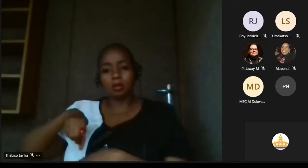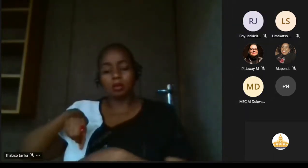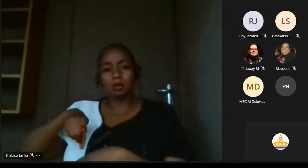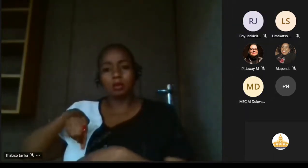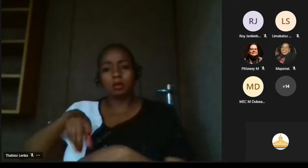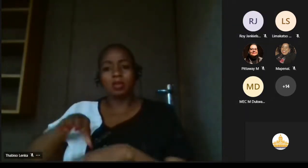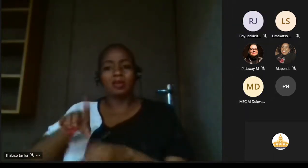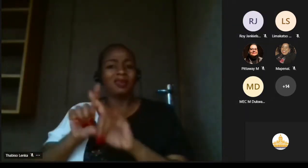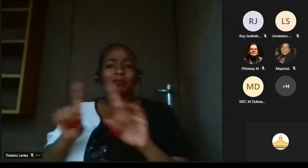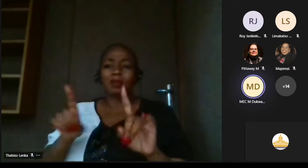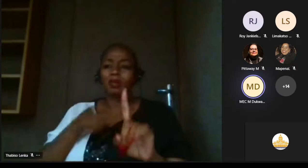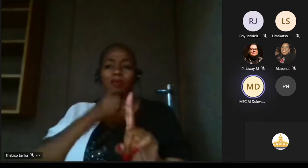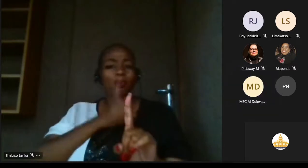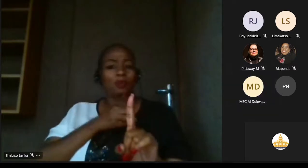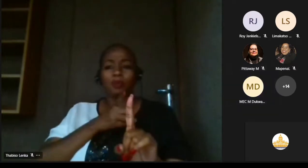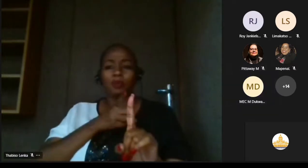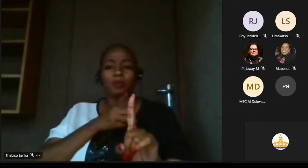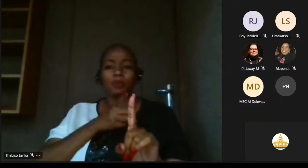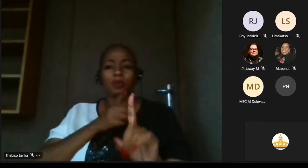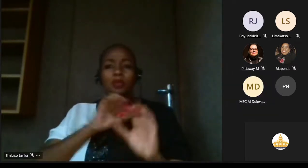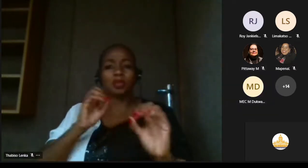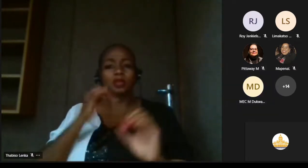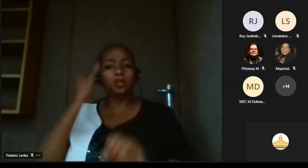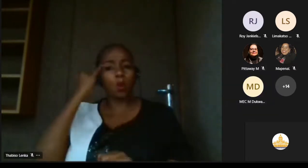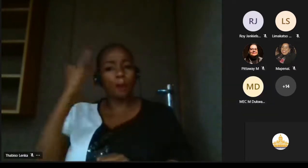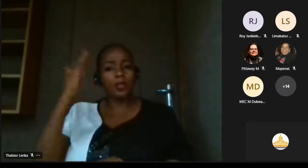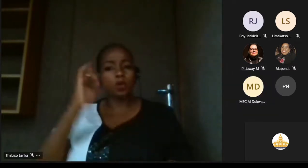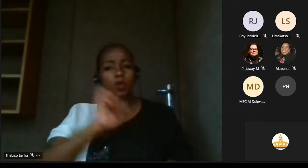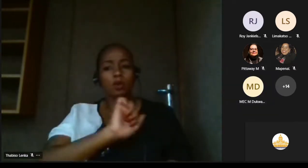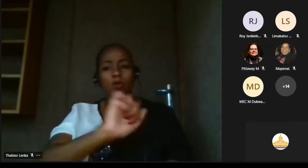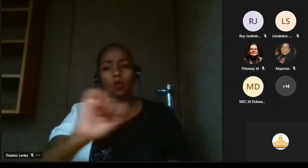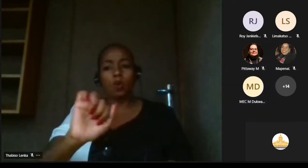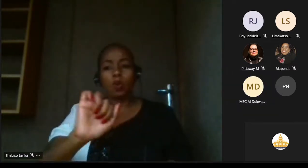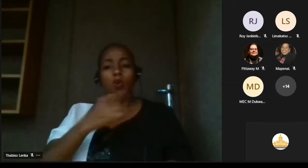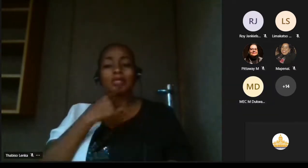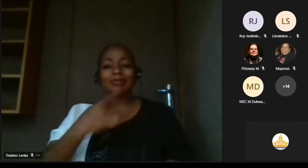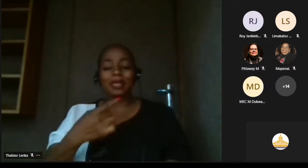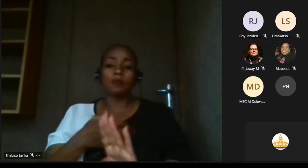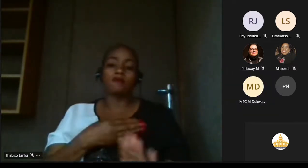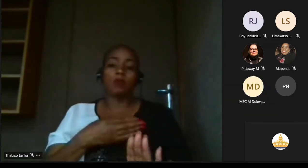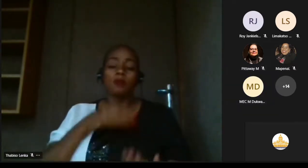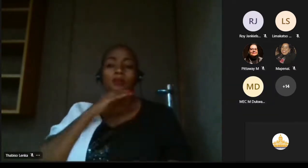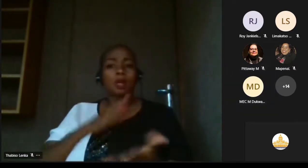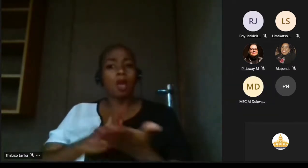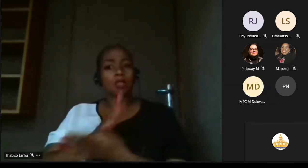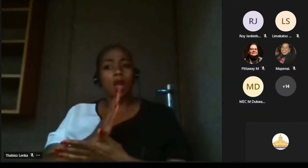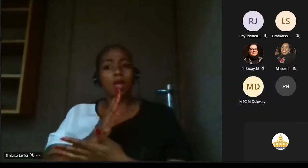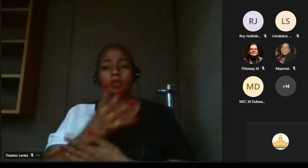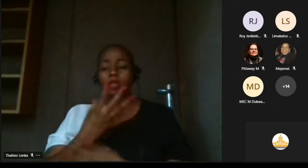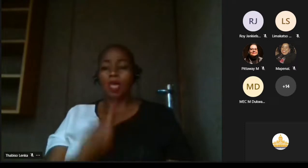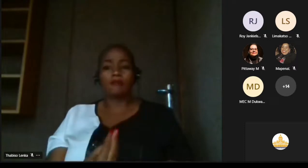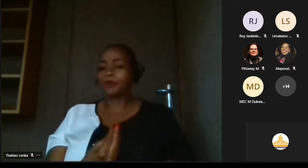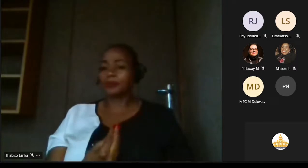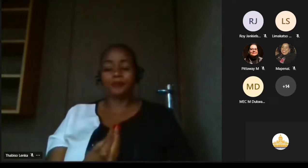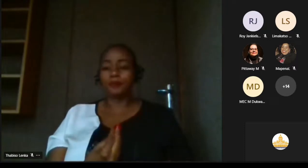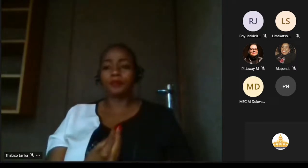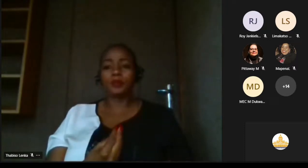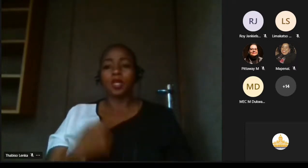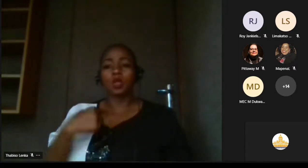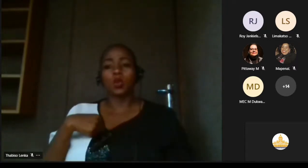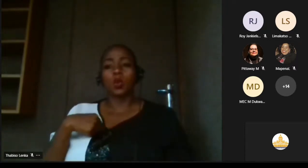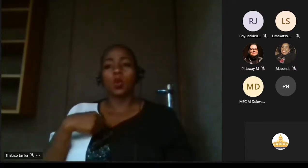No, but that's not a point of order. It's your opinion on what he's saying, and you don't have a right to do that. You